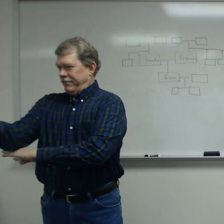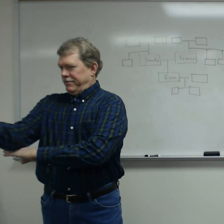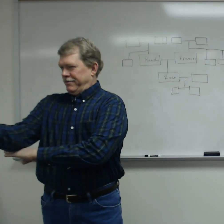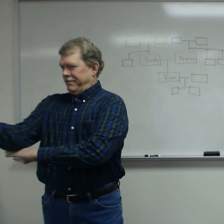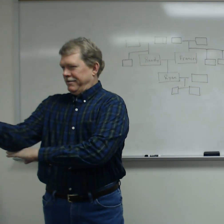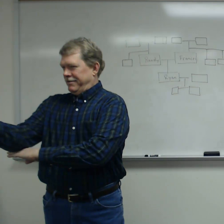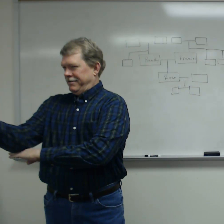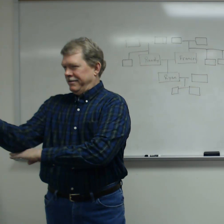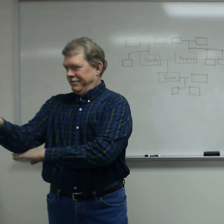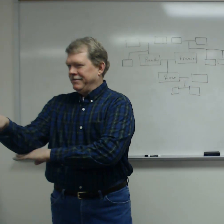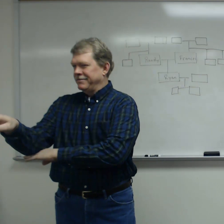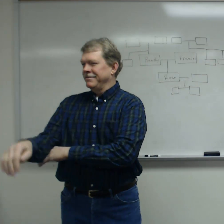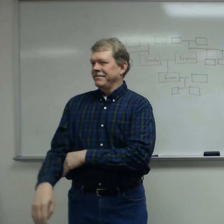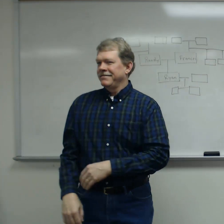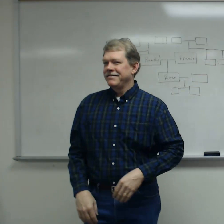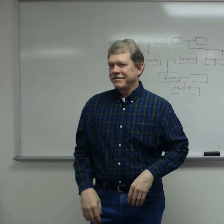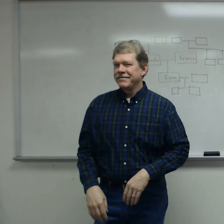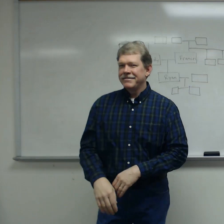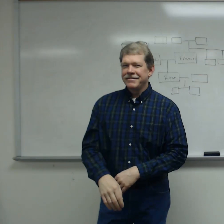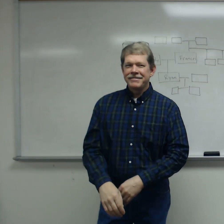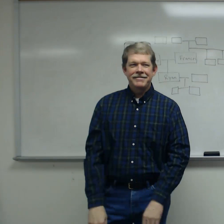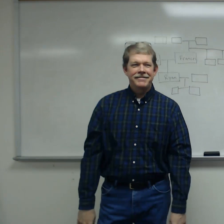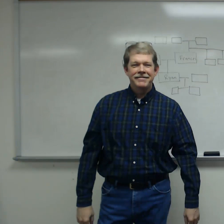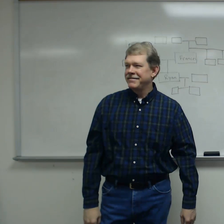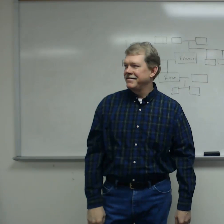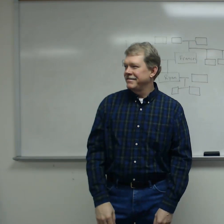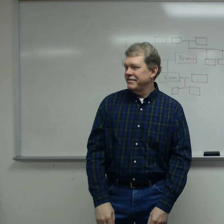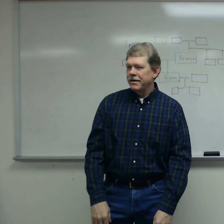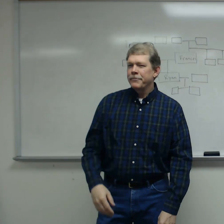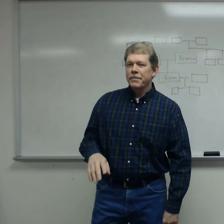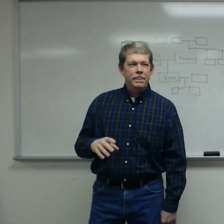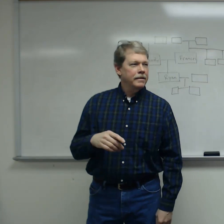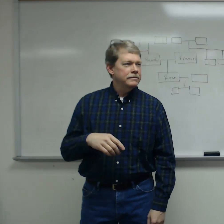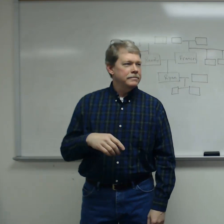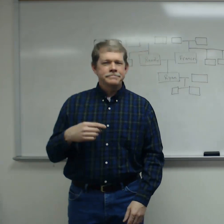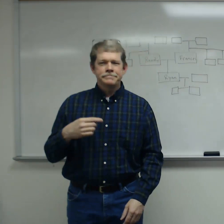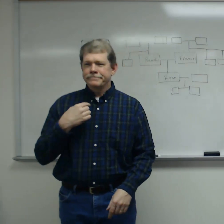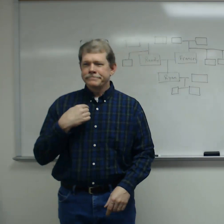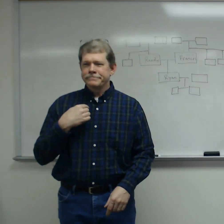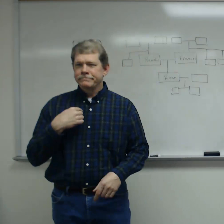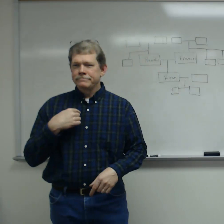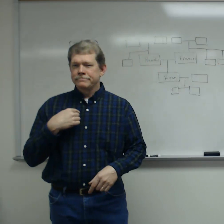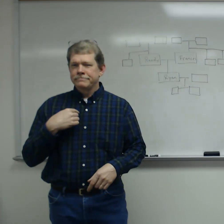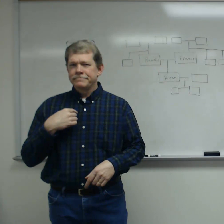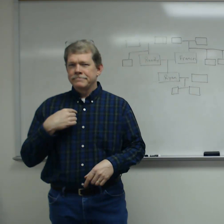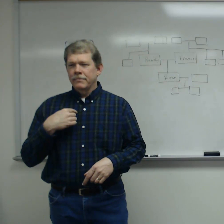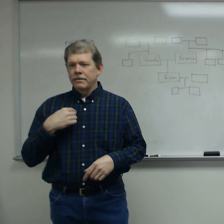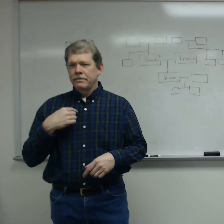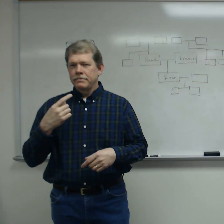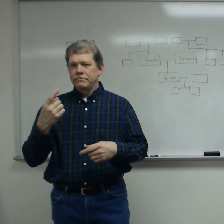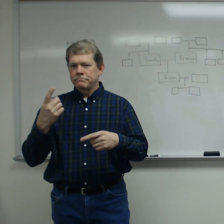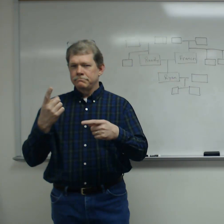Oh, afternoon. Your sun is going down. Let's get the palm faces down.